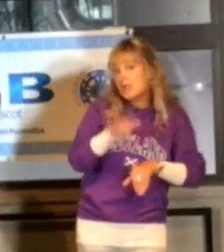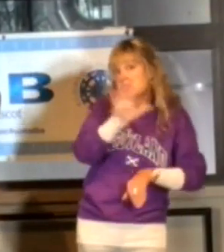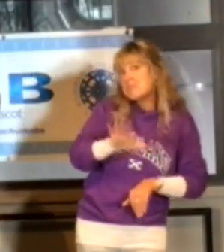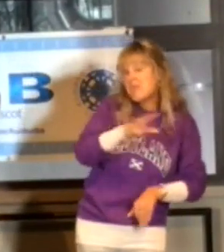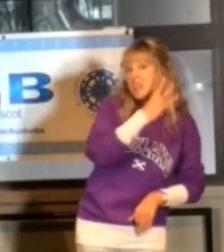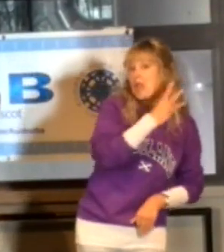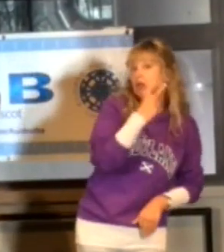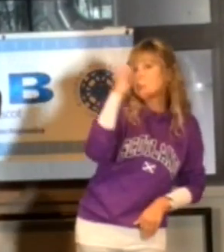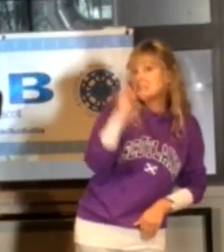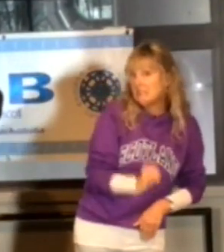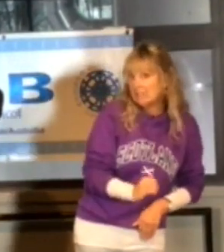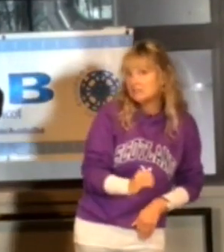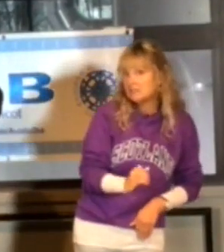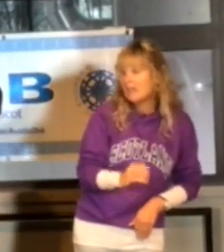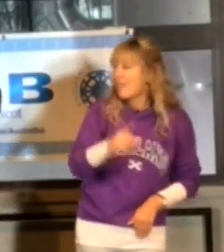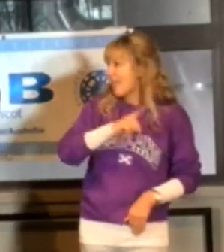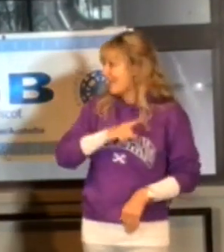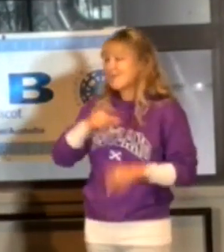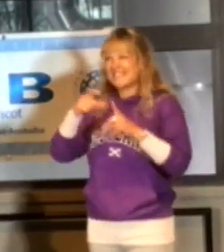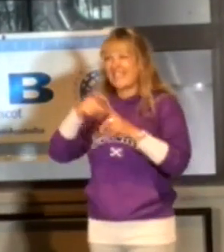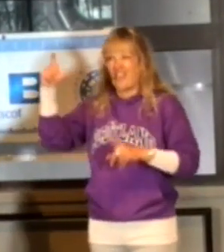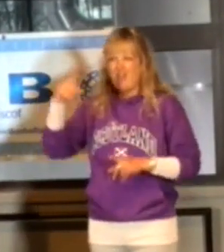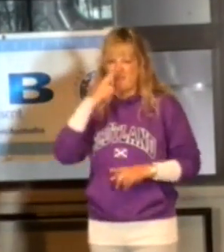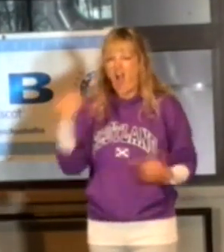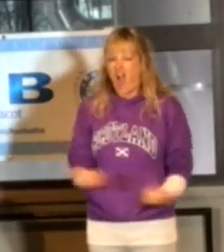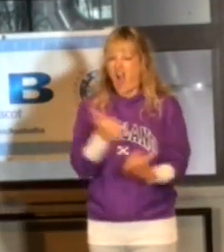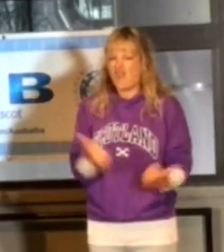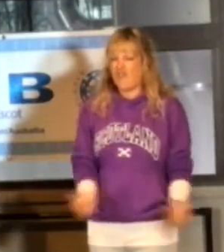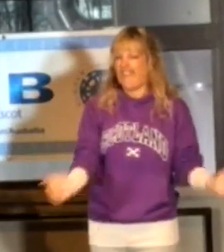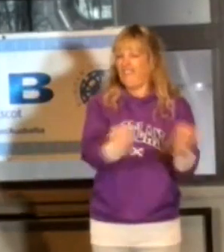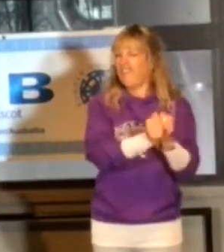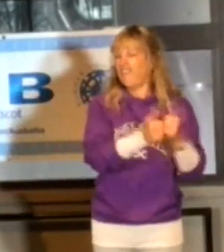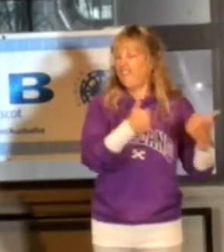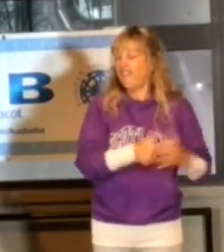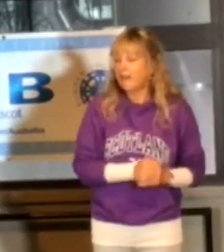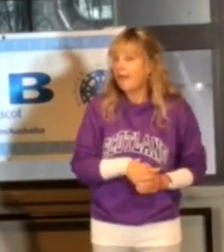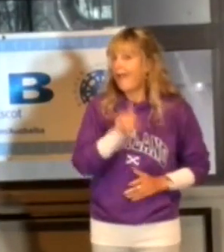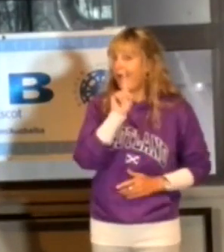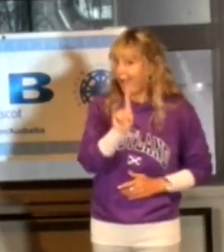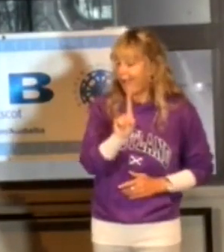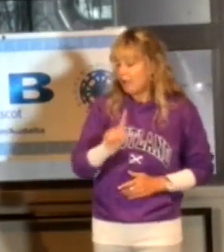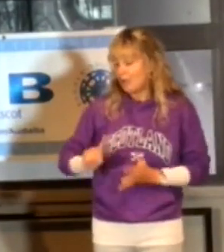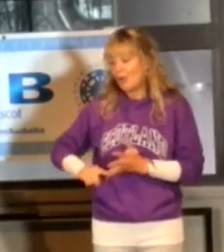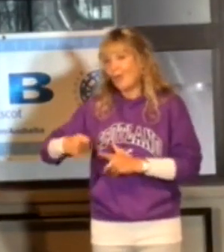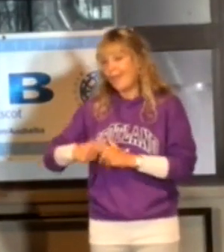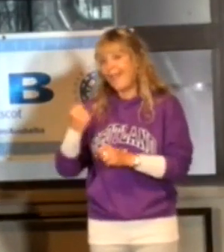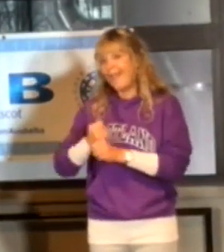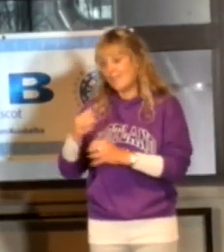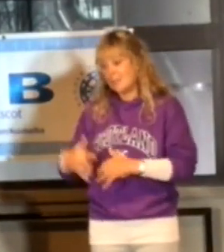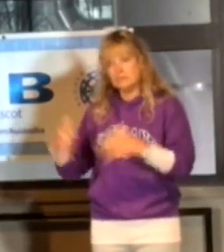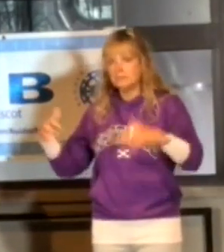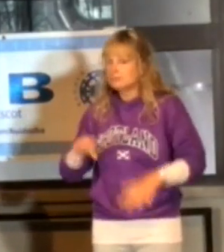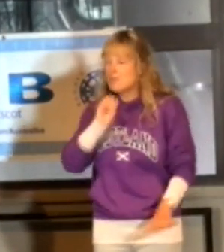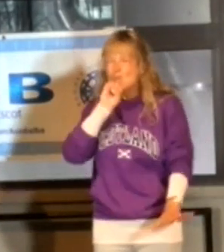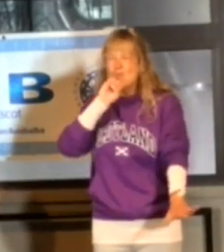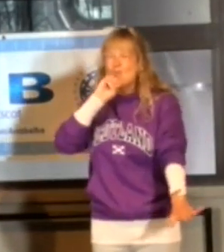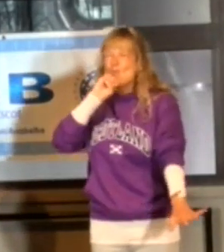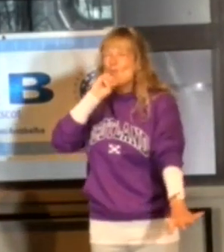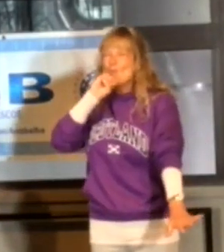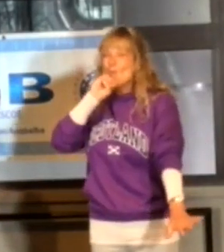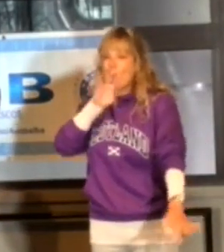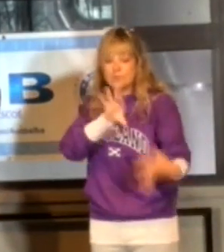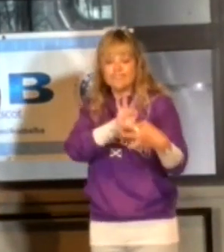in the opinion polls. That's why David Cameron agreed to the process. The United Kingdom government will not give up